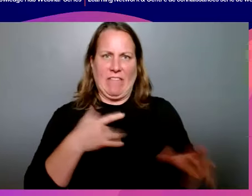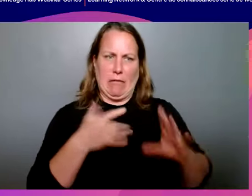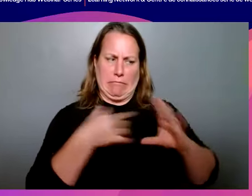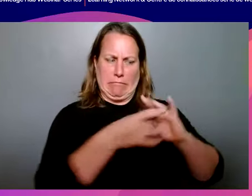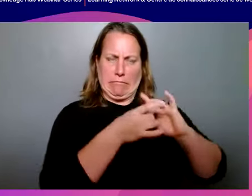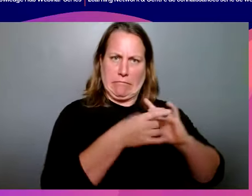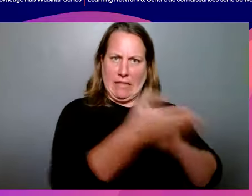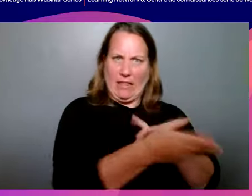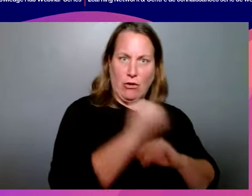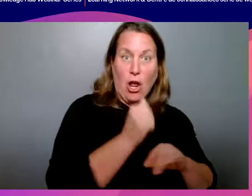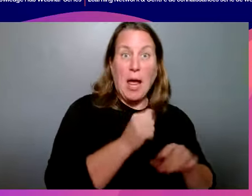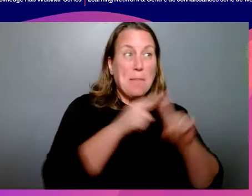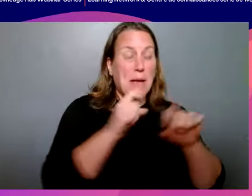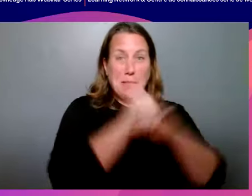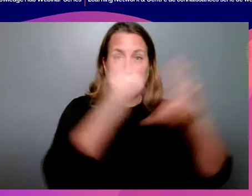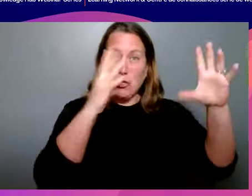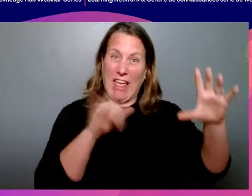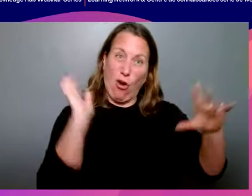of your time at work.